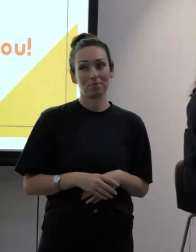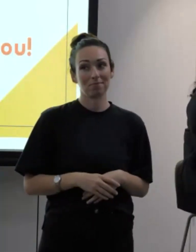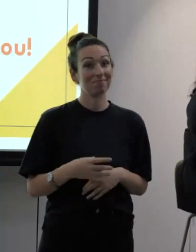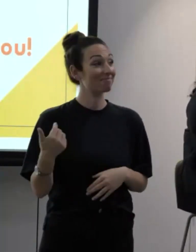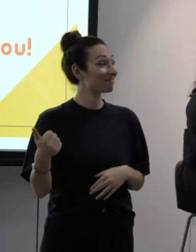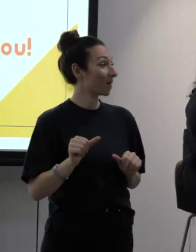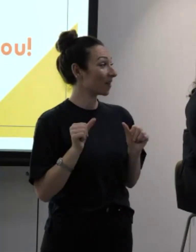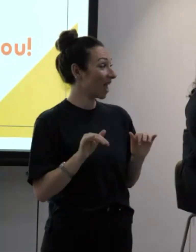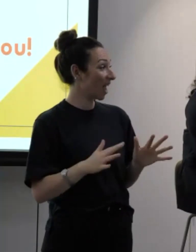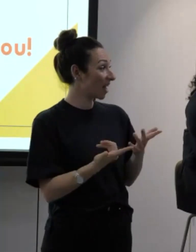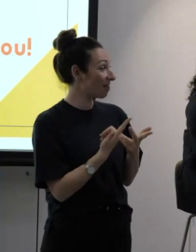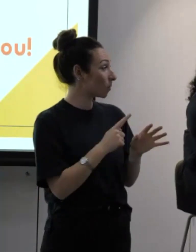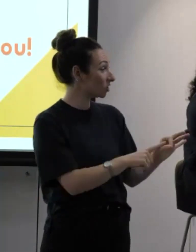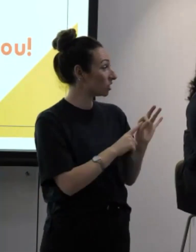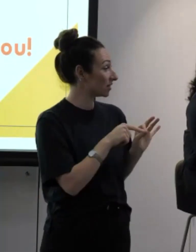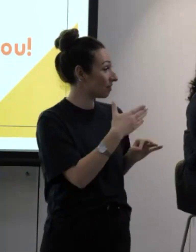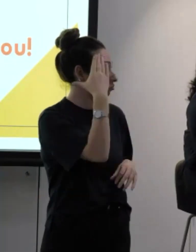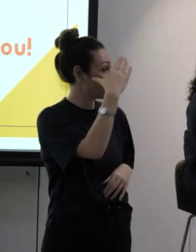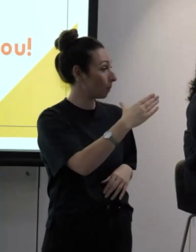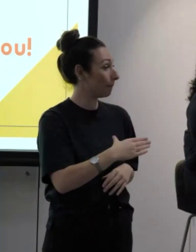Okay, do we have any more questions from the room?